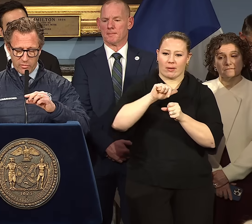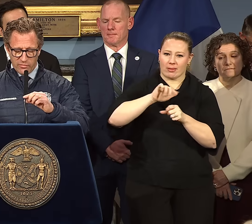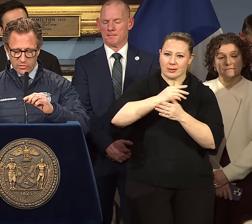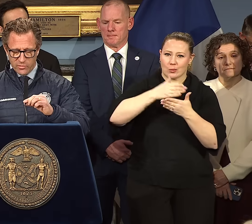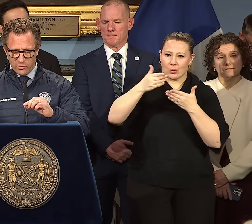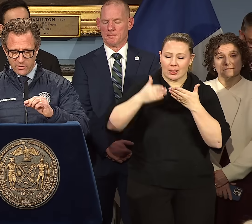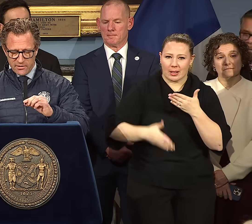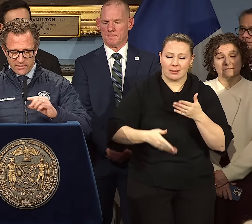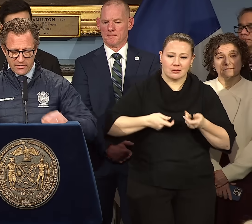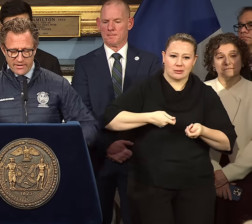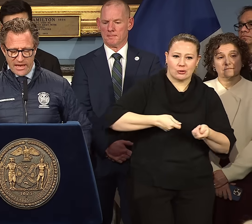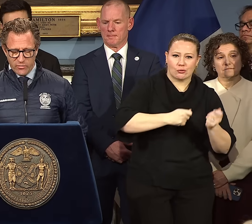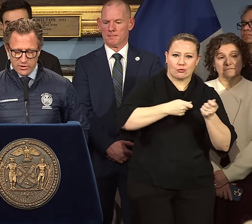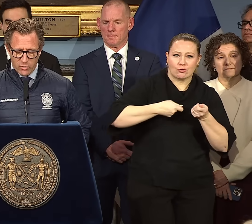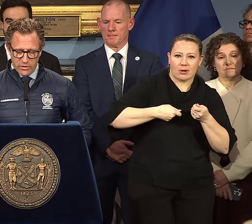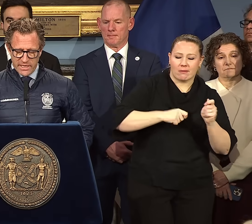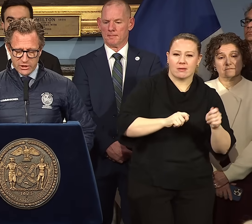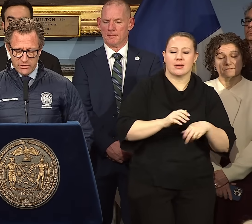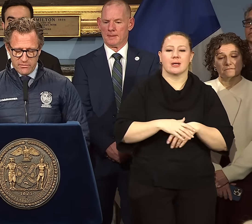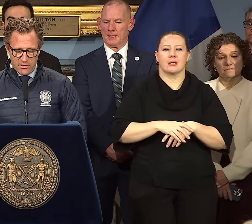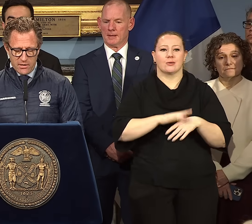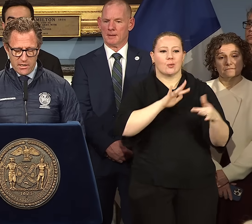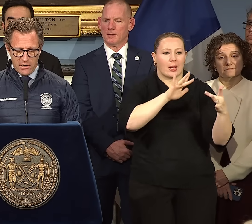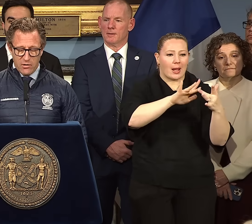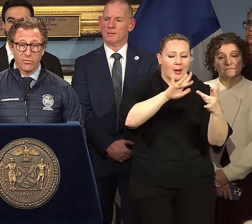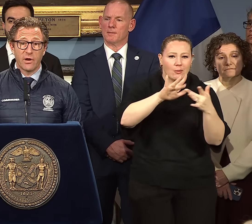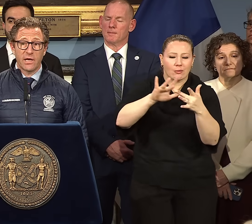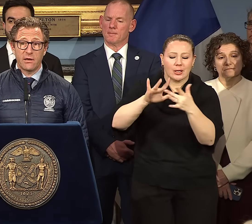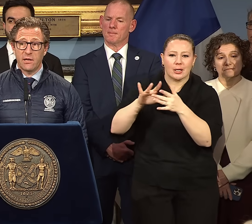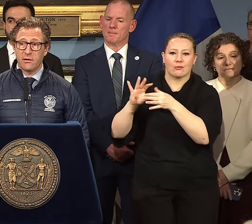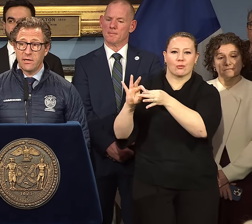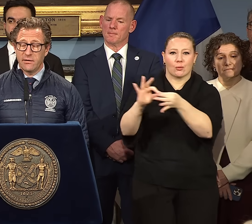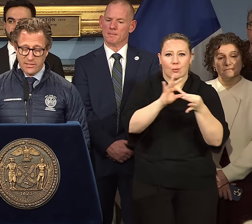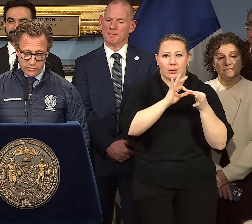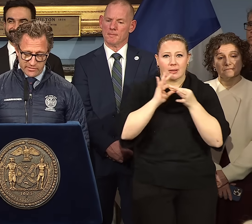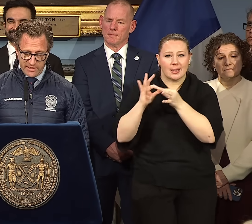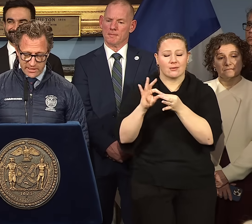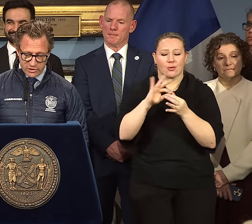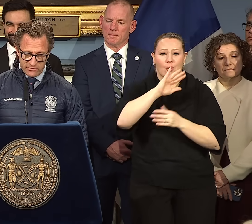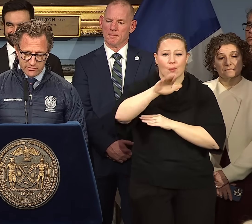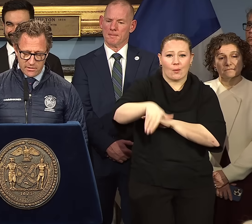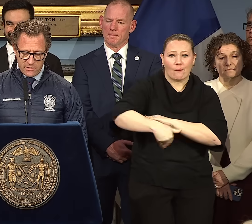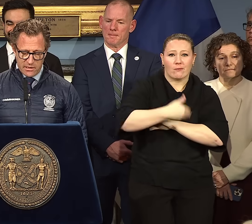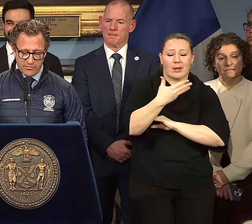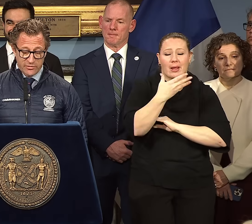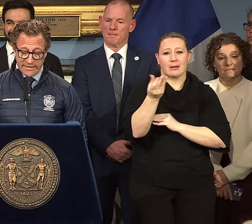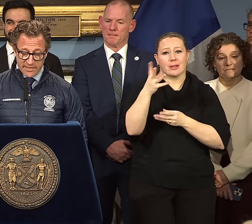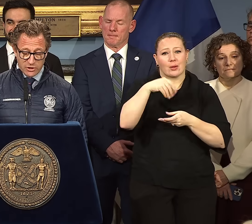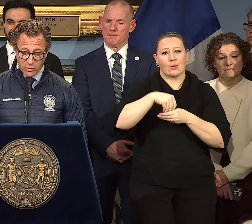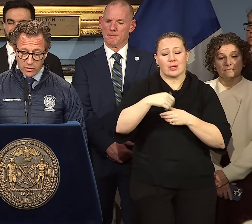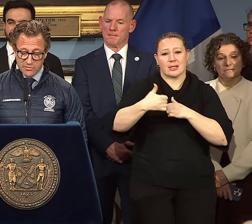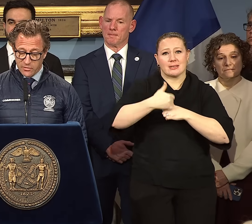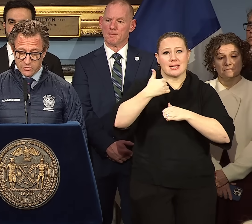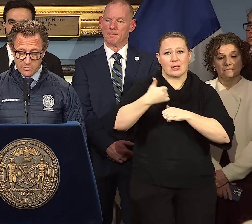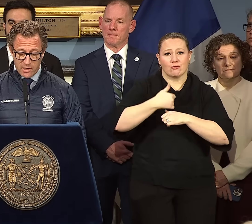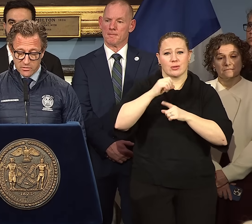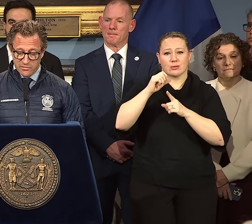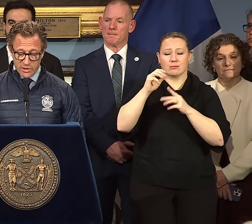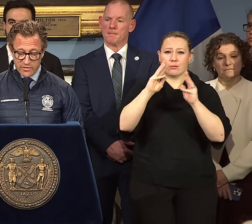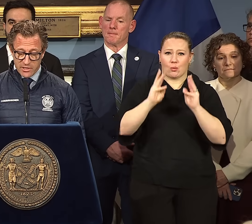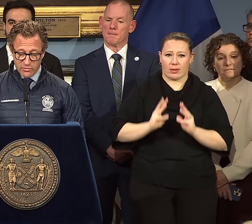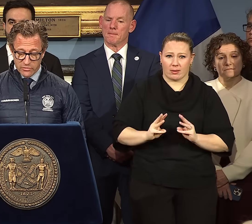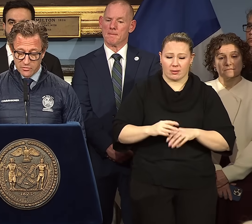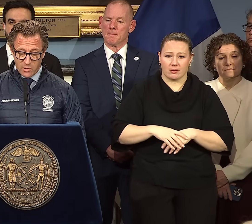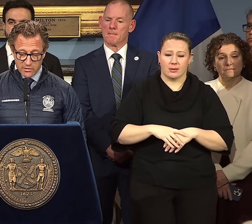serving our most vulnerable, conducting outreach and coordination overnight and in dangerous conditions. From sanitation workers, first